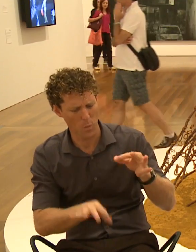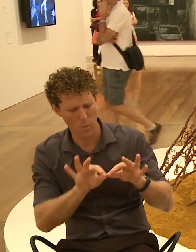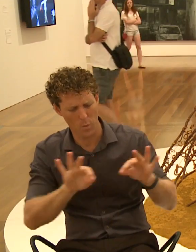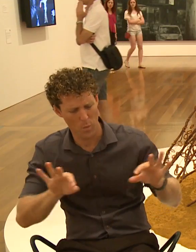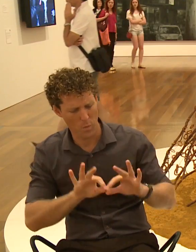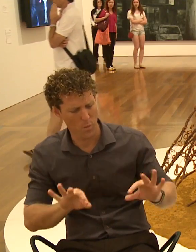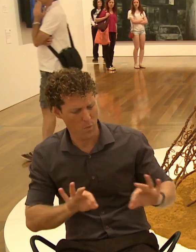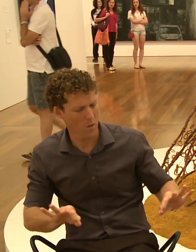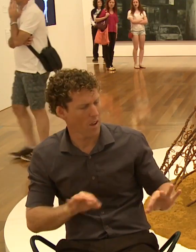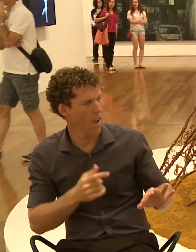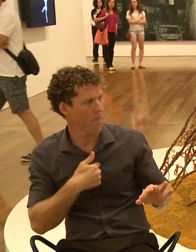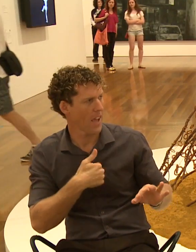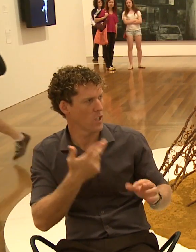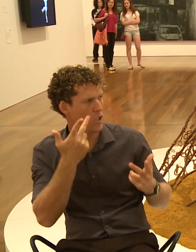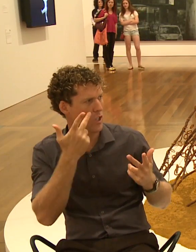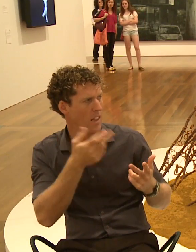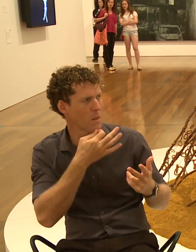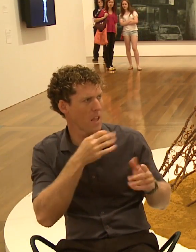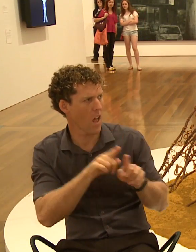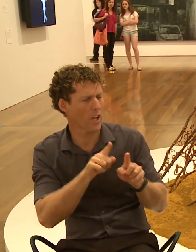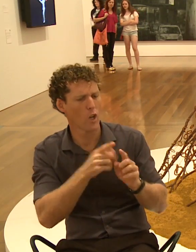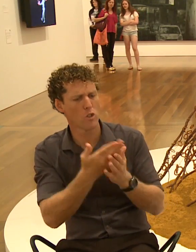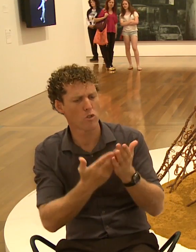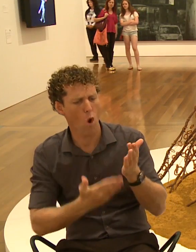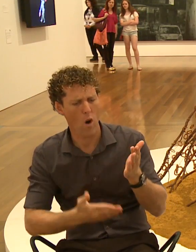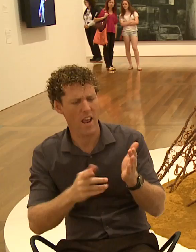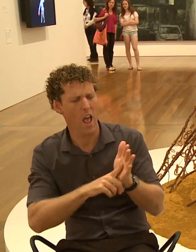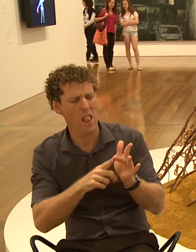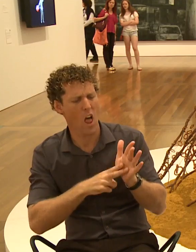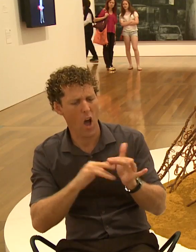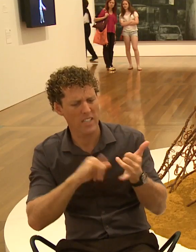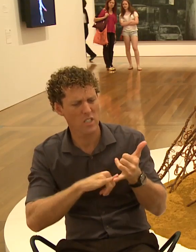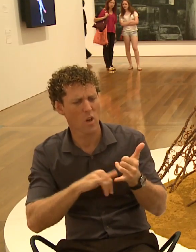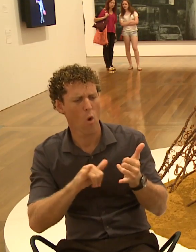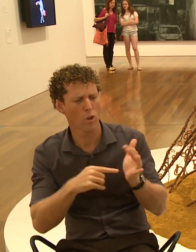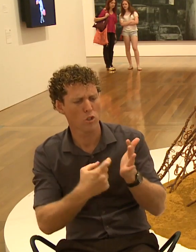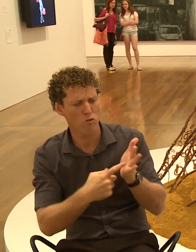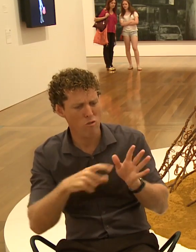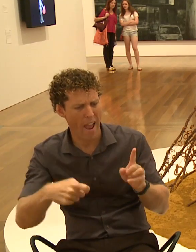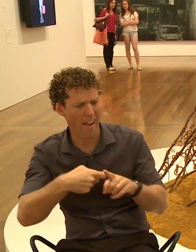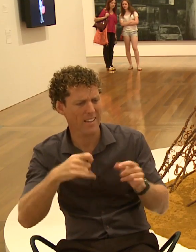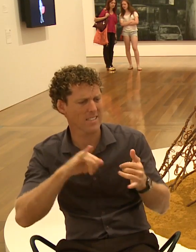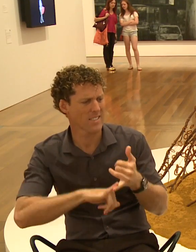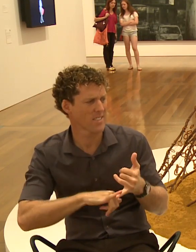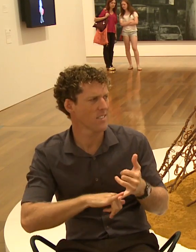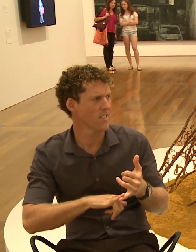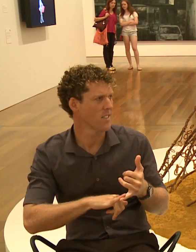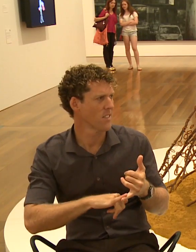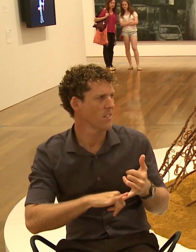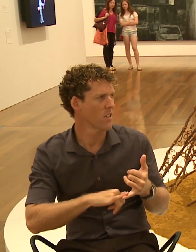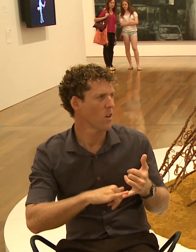representative of tracks, of storylines and things that, you know, the little strands that are in there in other works,